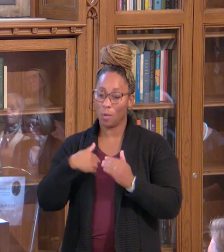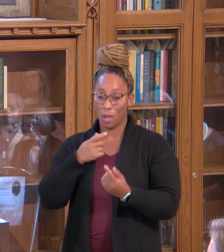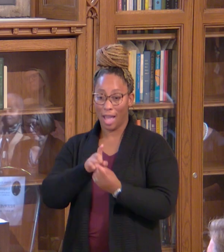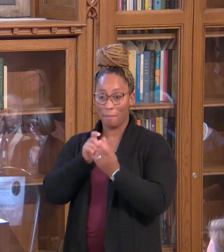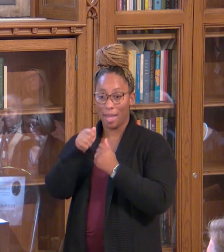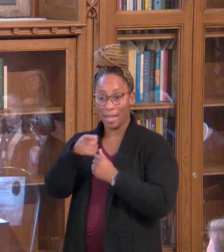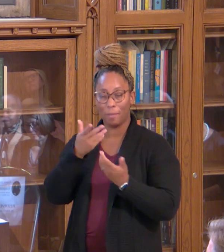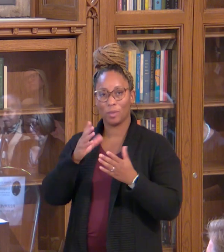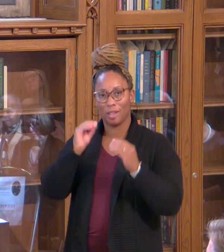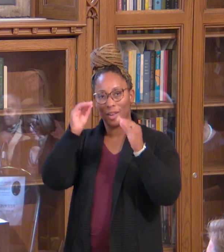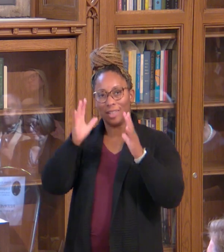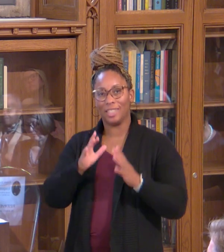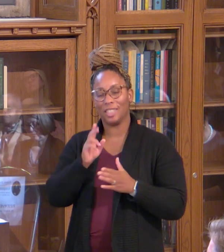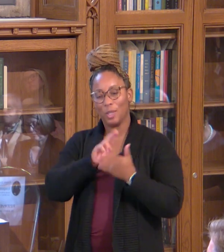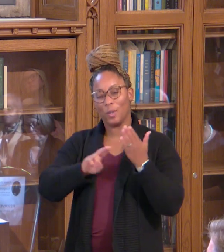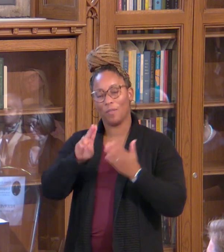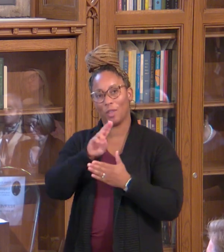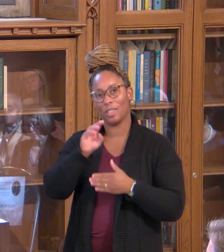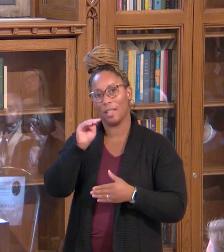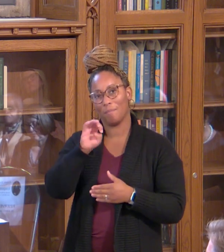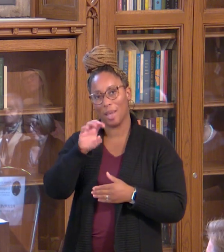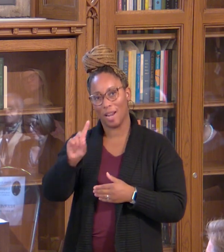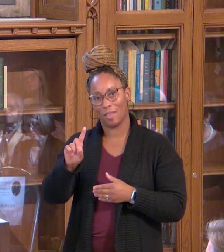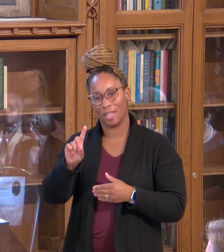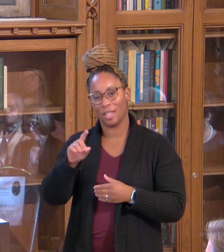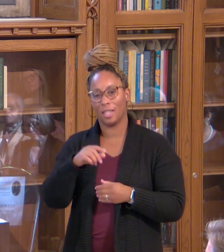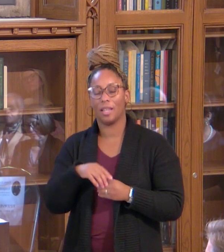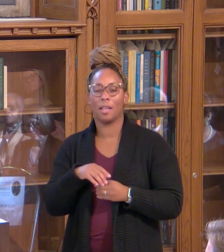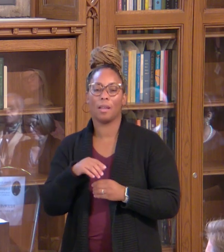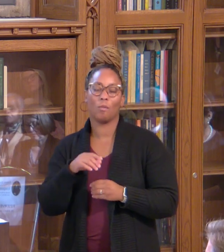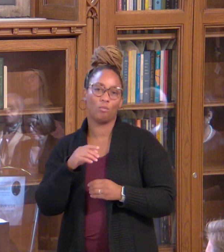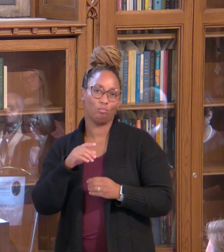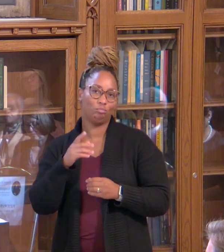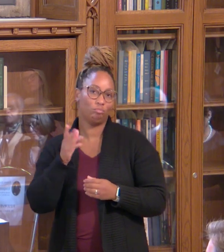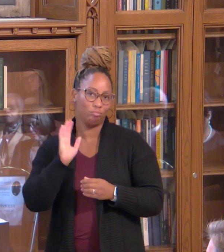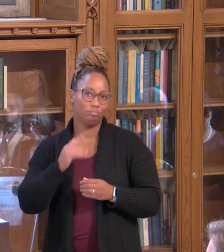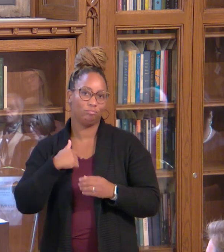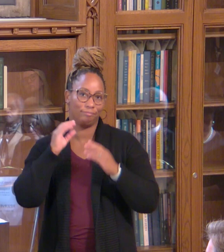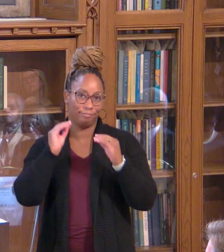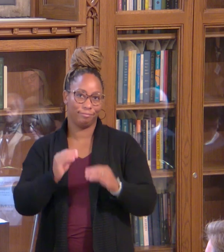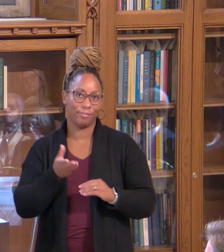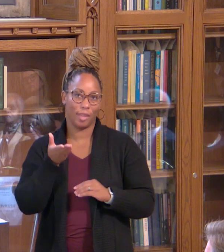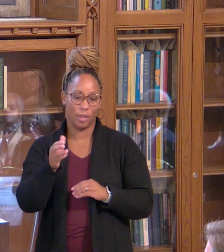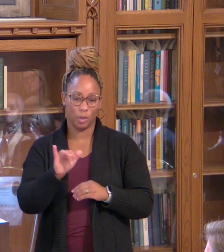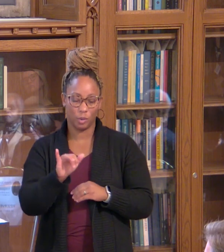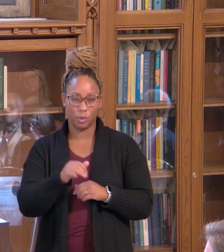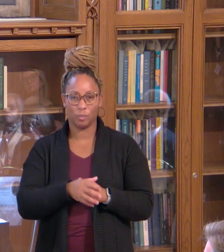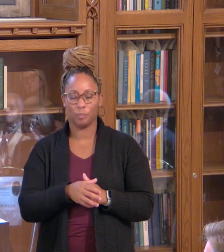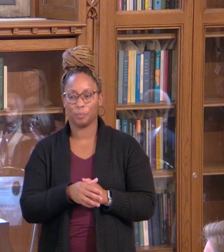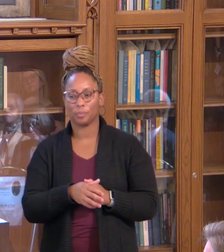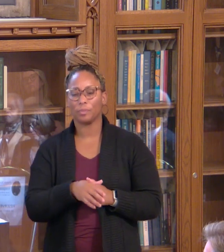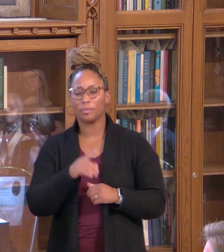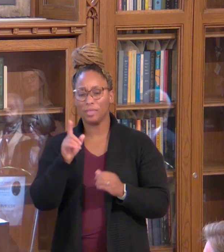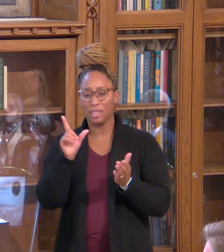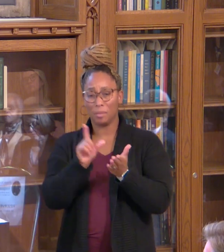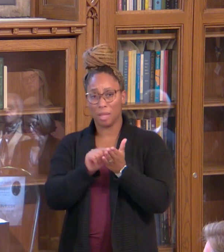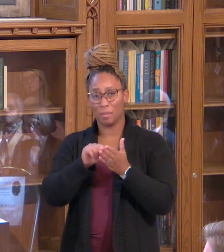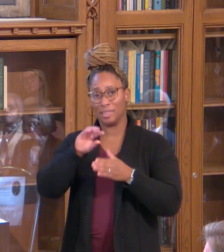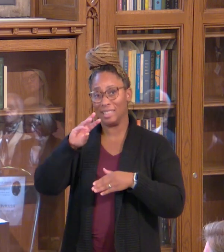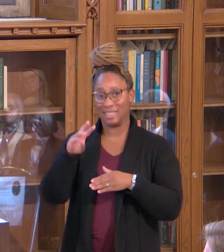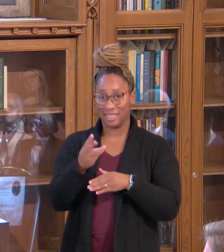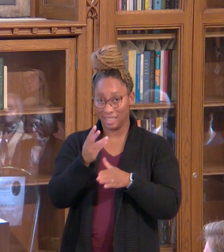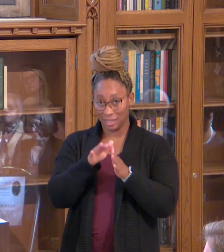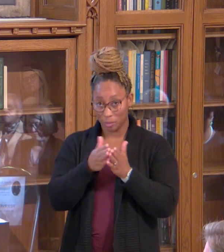he was a professor at the University of Maryland where which one of my early teaching jobs with the publication of the sixth edition of From